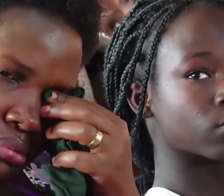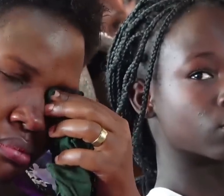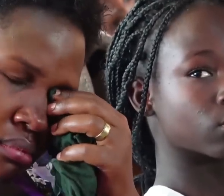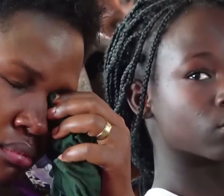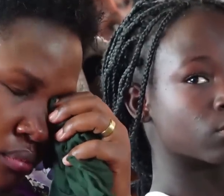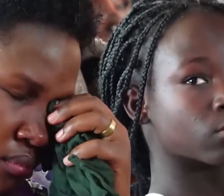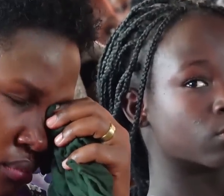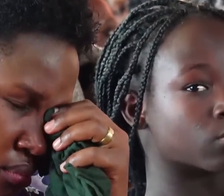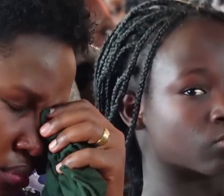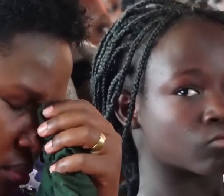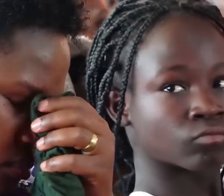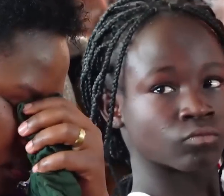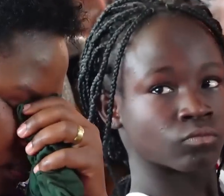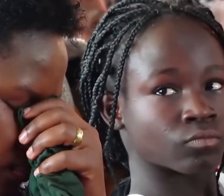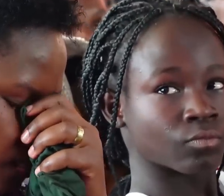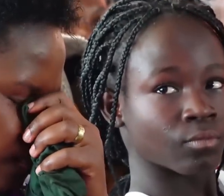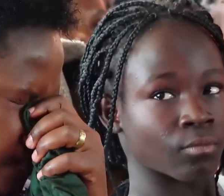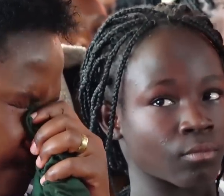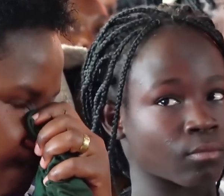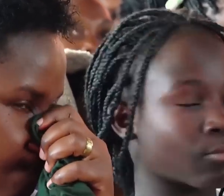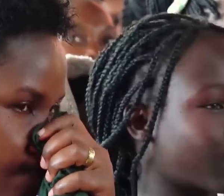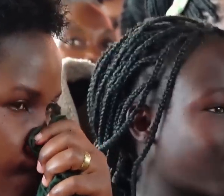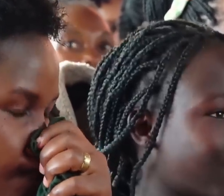whoever fared in my hands.